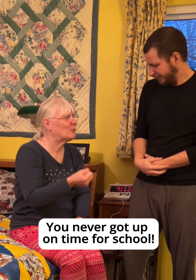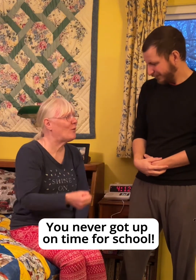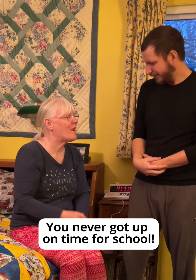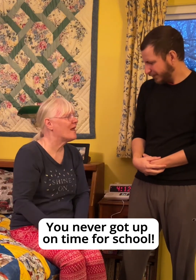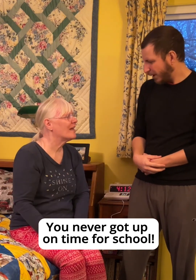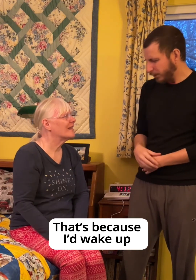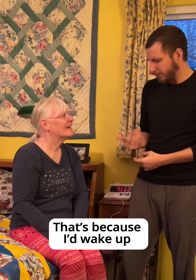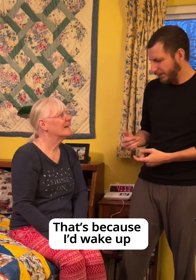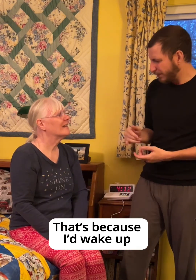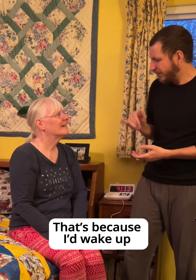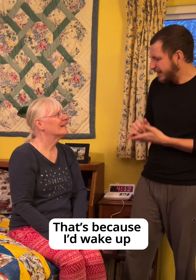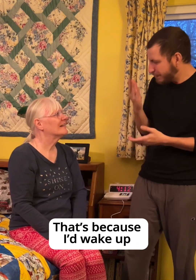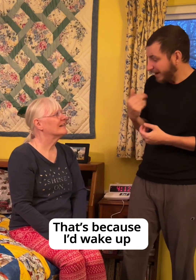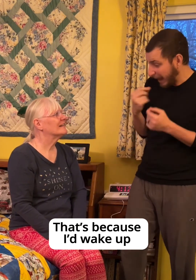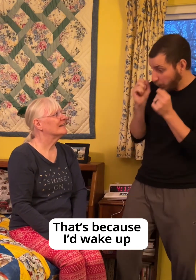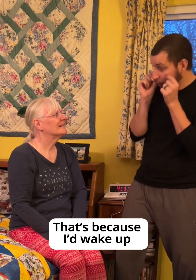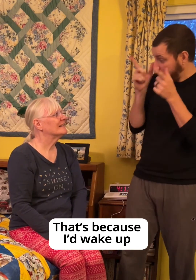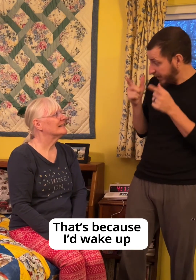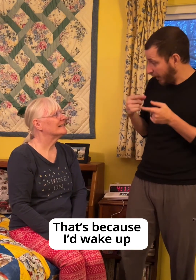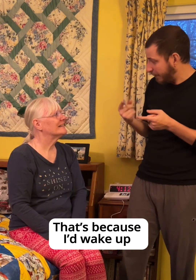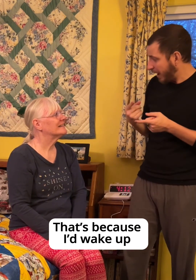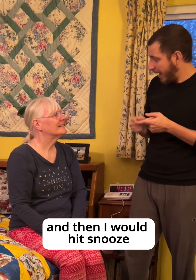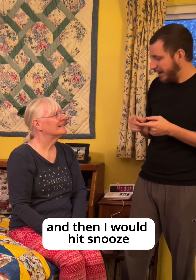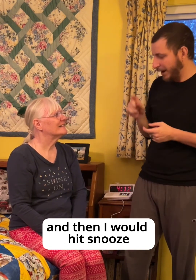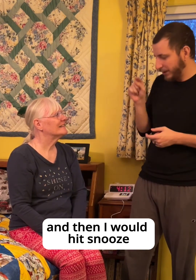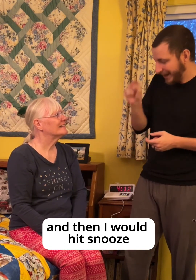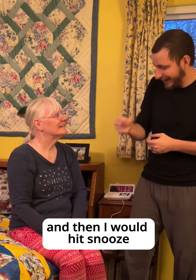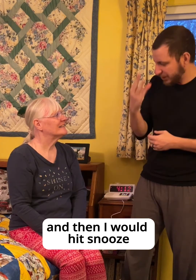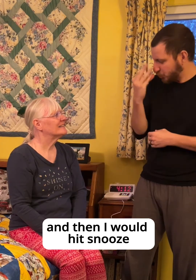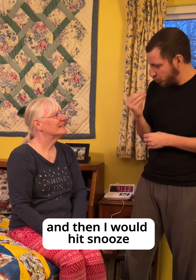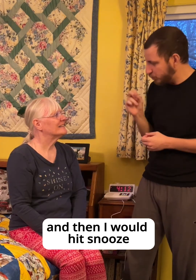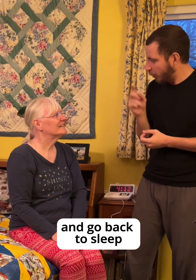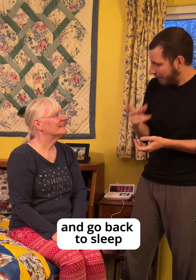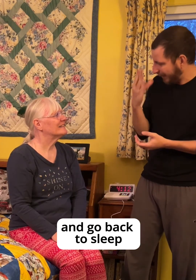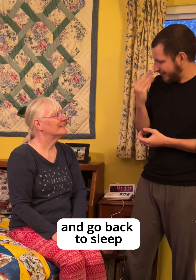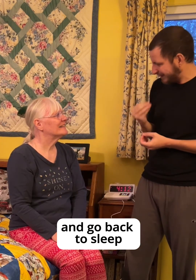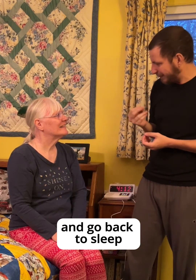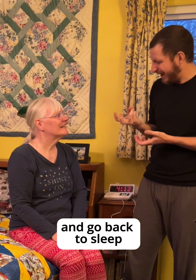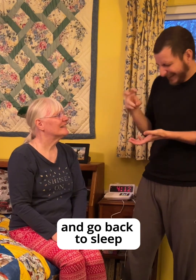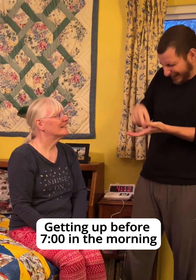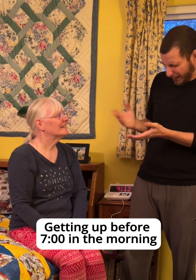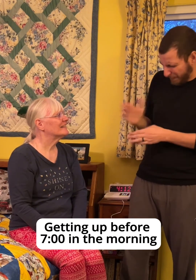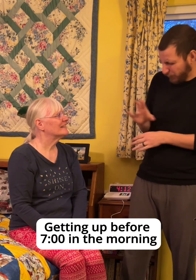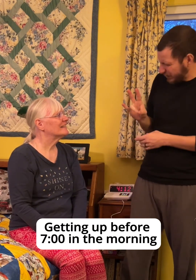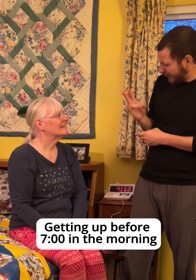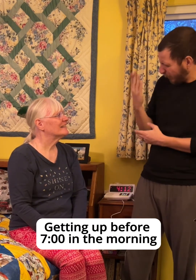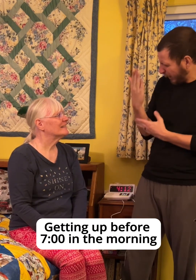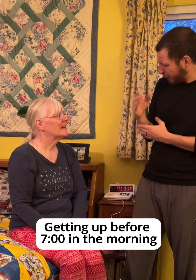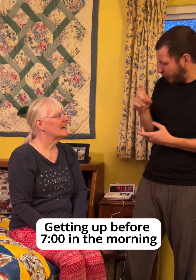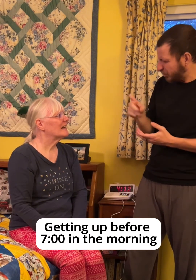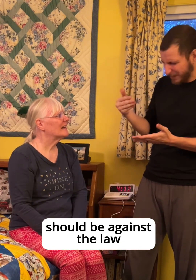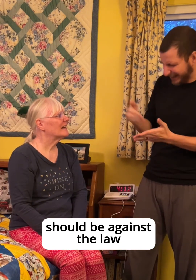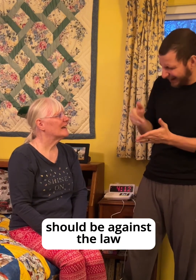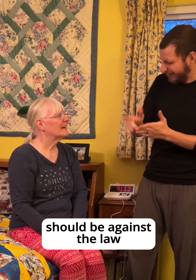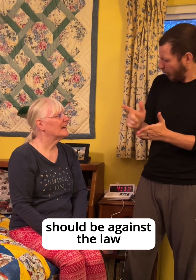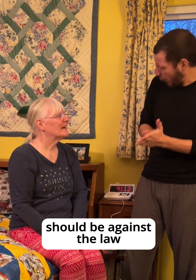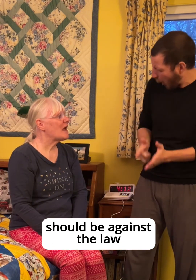Well, that's because I would wake up and then I would hit snooze and go back to sleep. Getting up before 7 o'clock in the morning should be against the law.